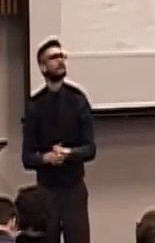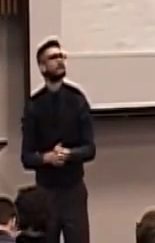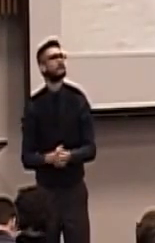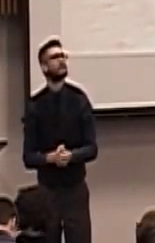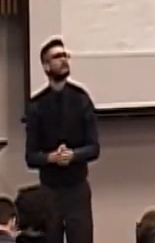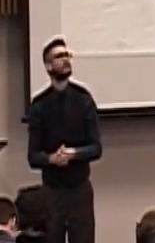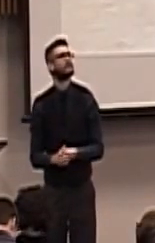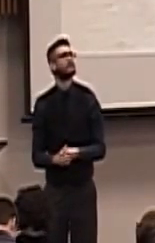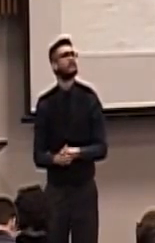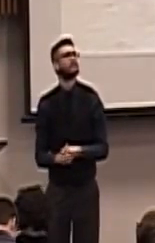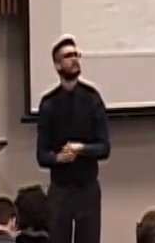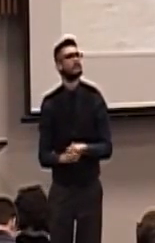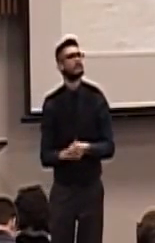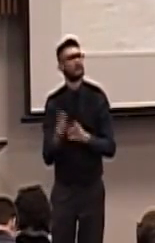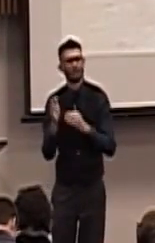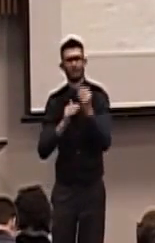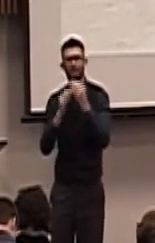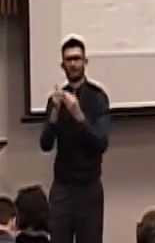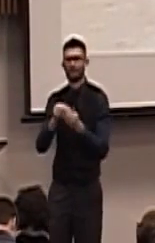building solar panels.